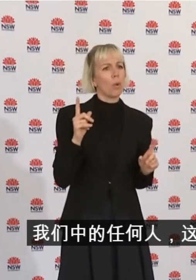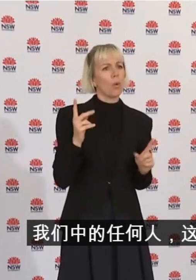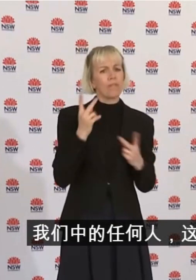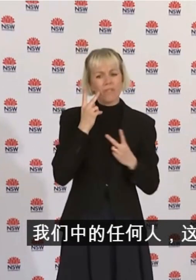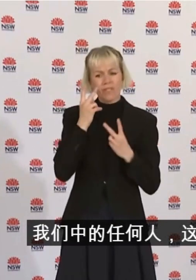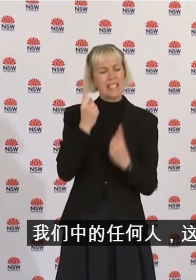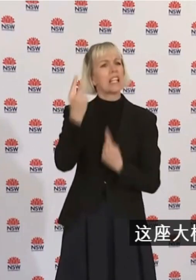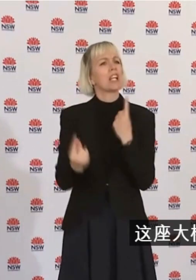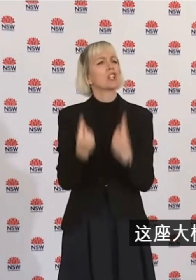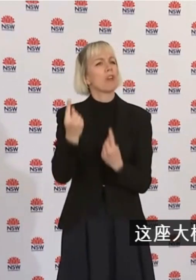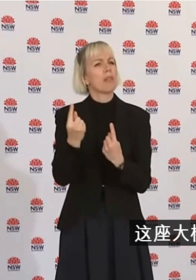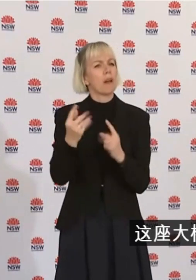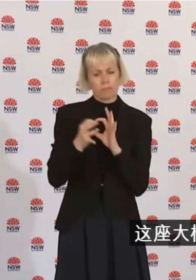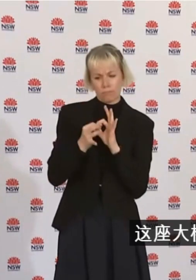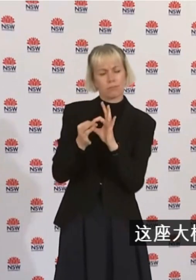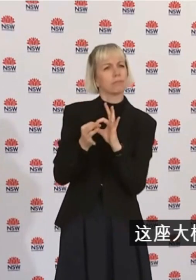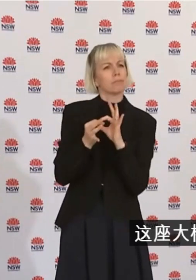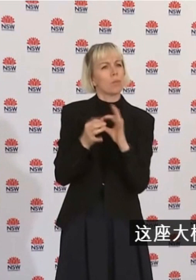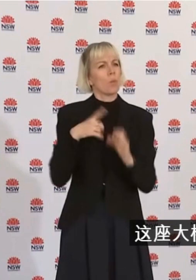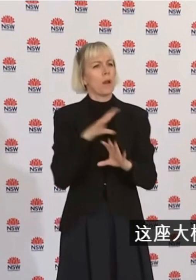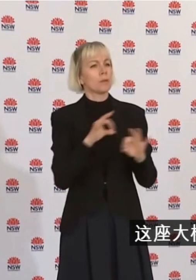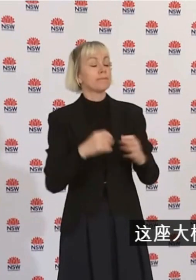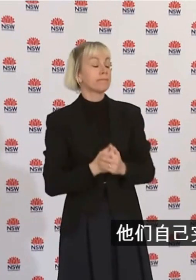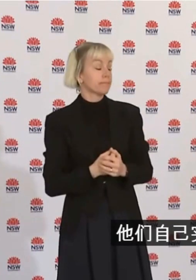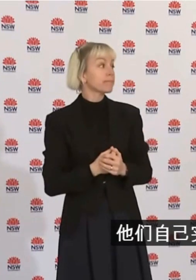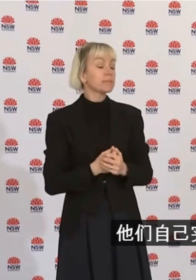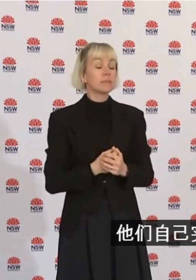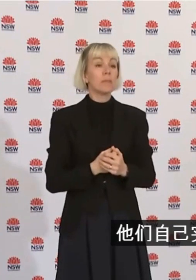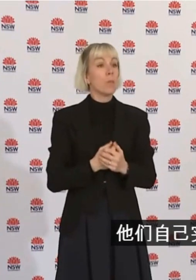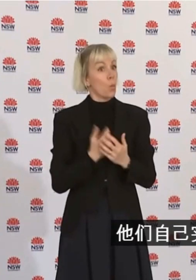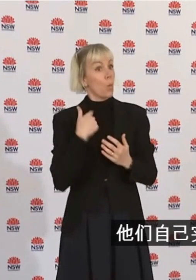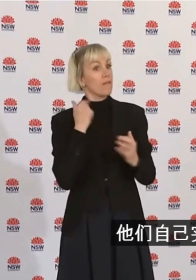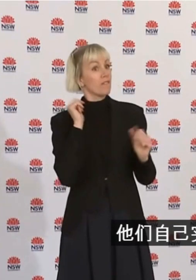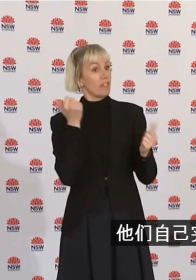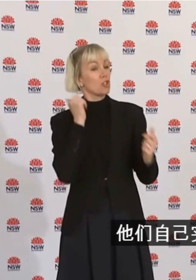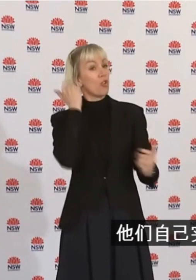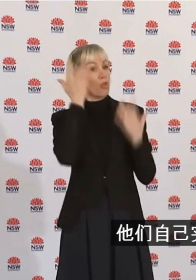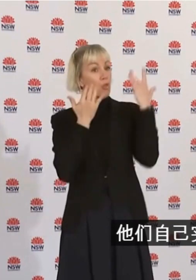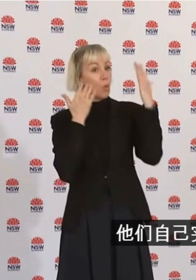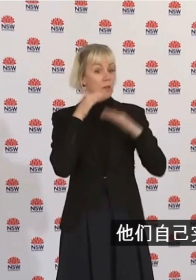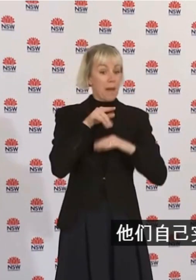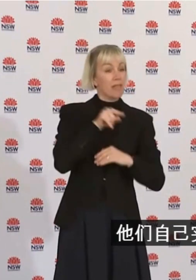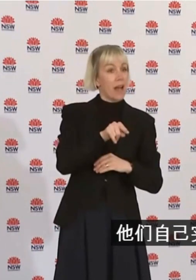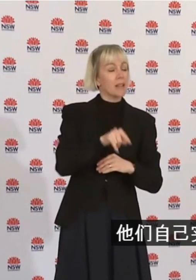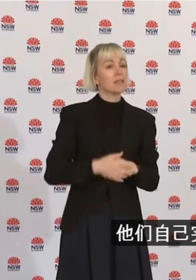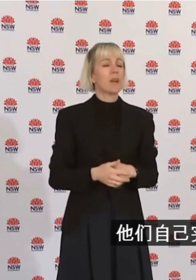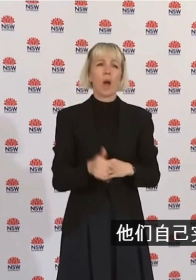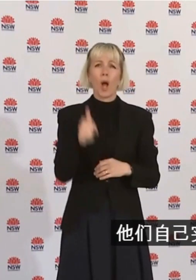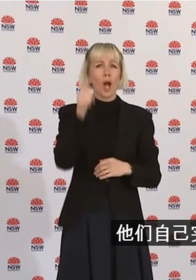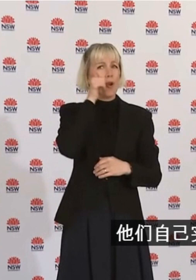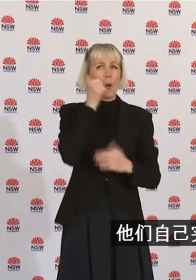here or anybody outside this building that would not know someone, and possibly themselves actually, who are suffering from